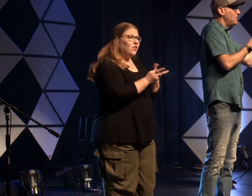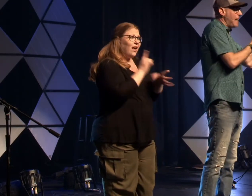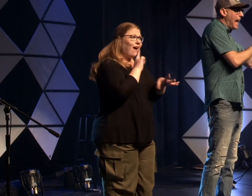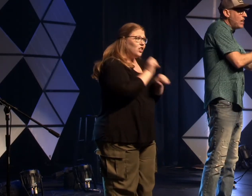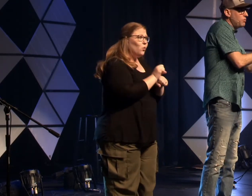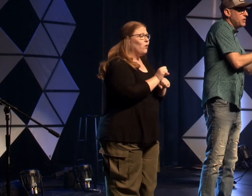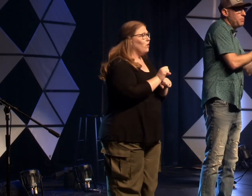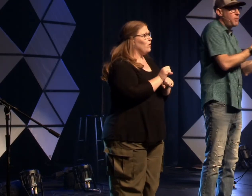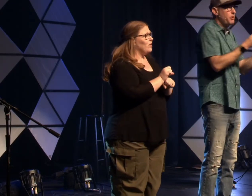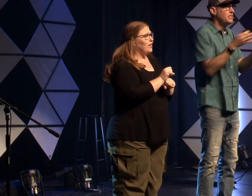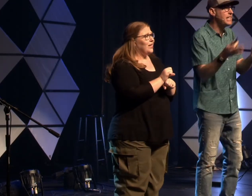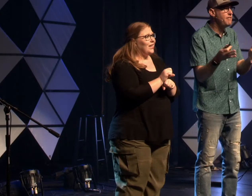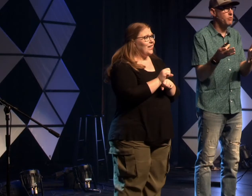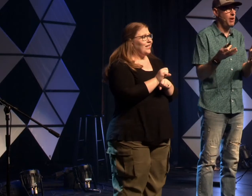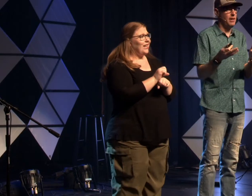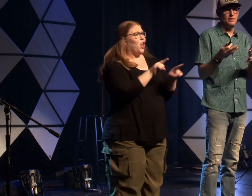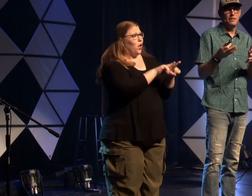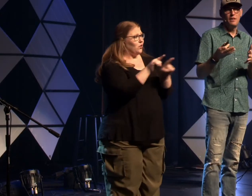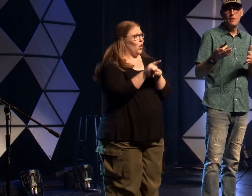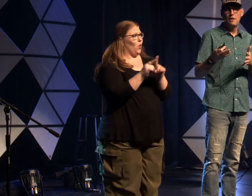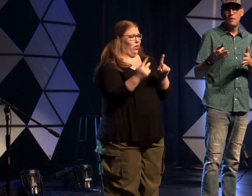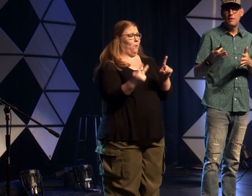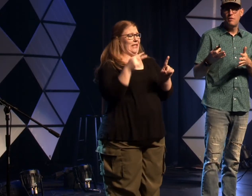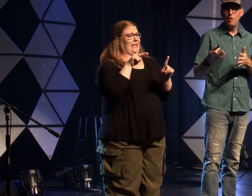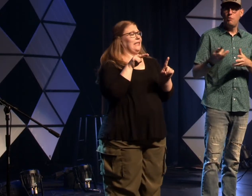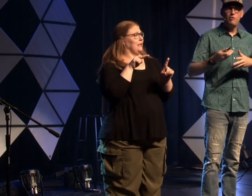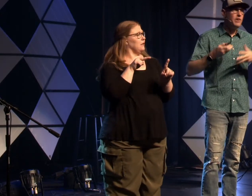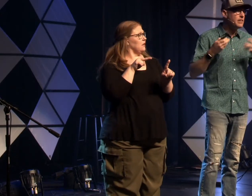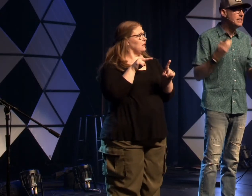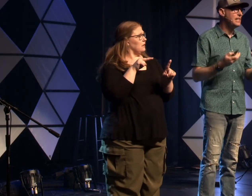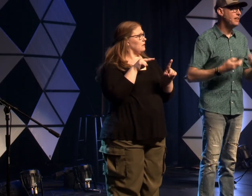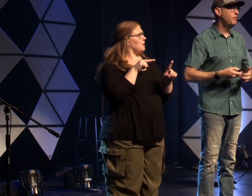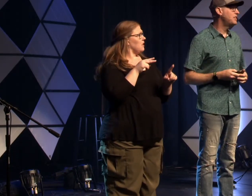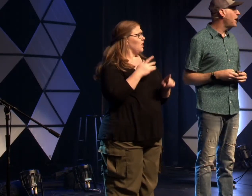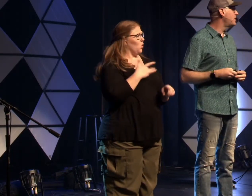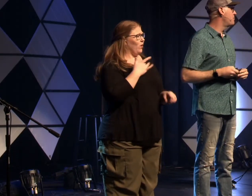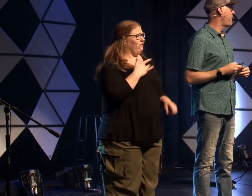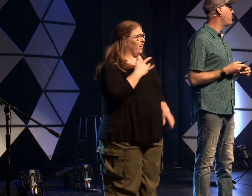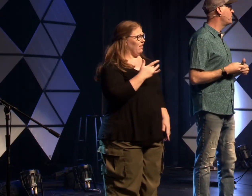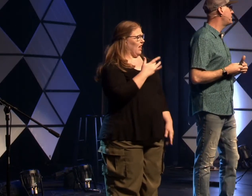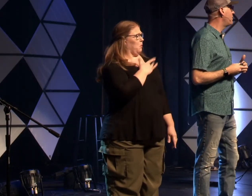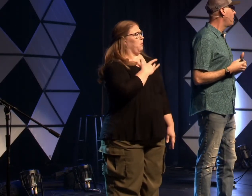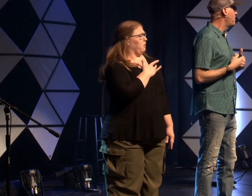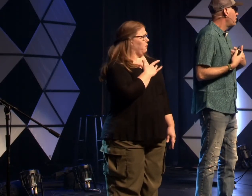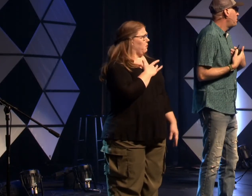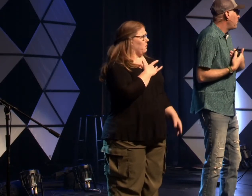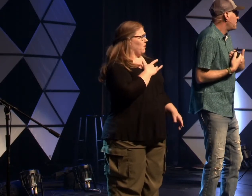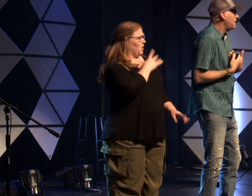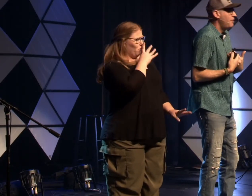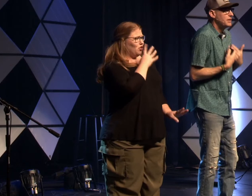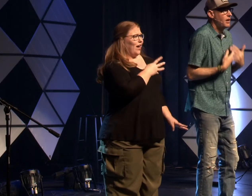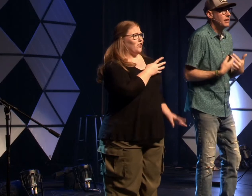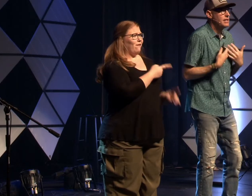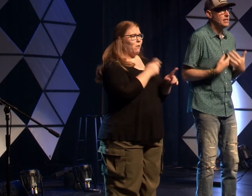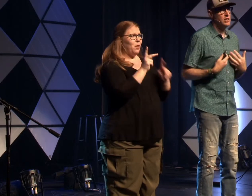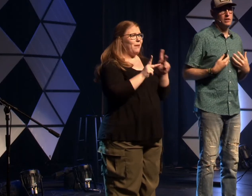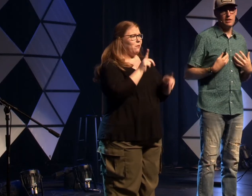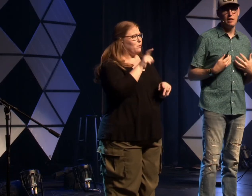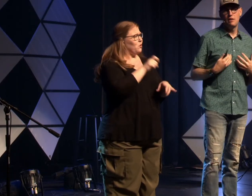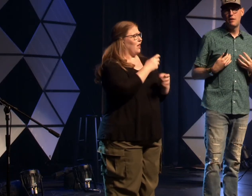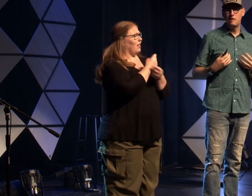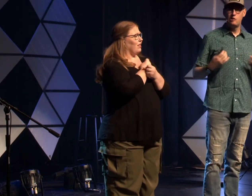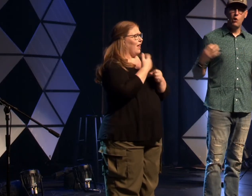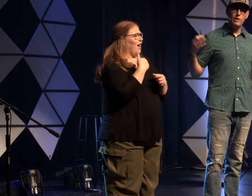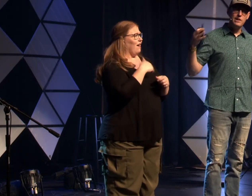not just actual ones, but our perceived ones. Right? When we feel the sting of rejection by those that are supposed to love us